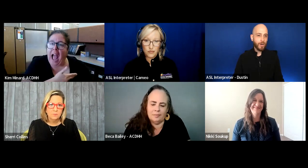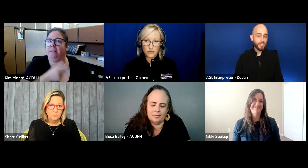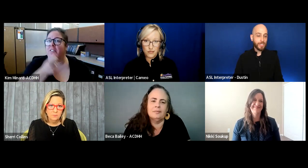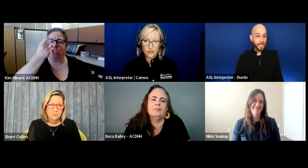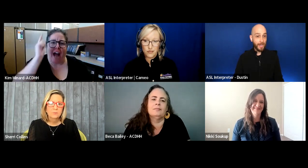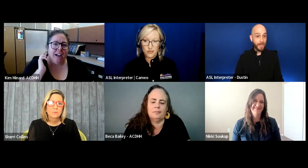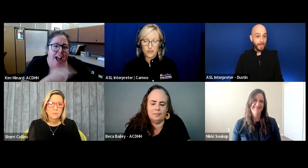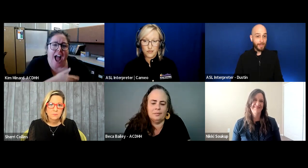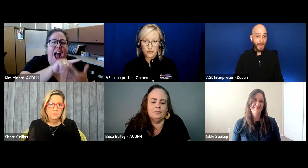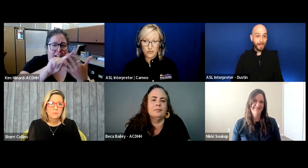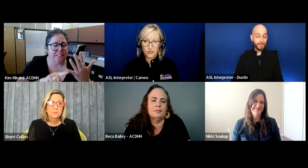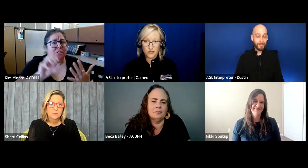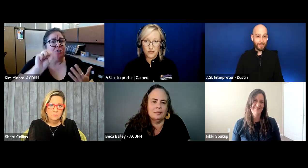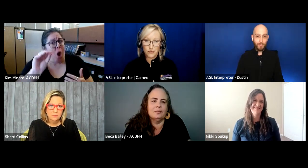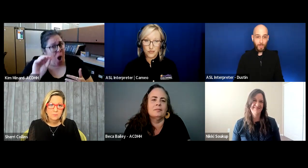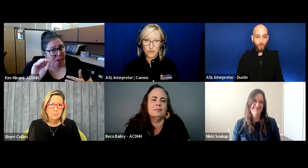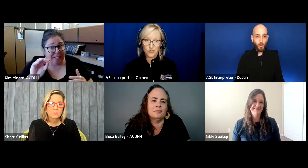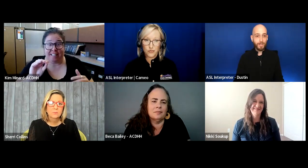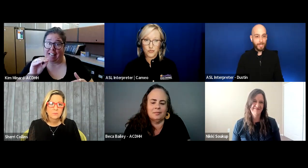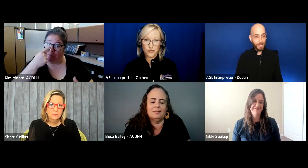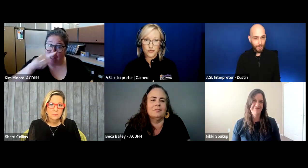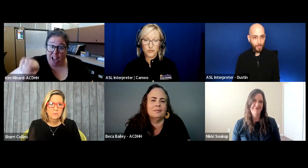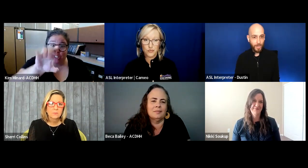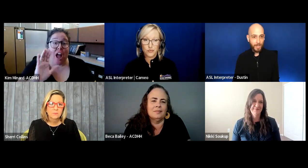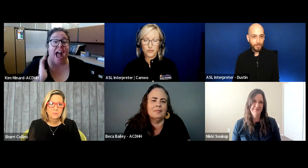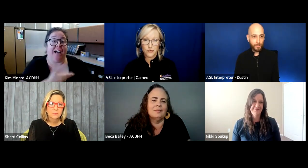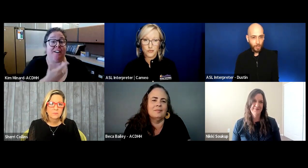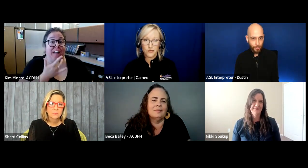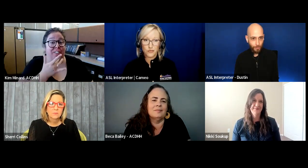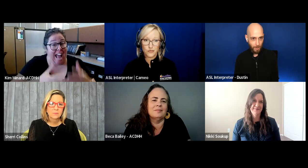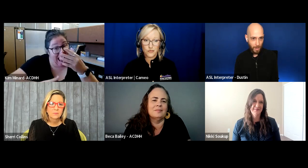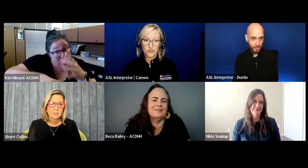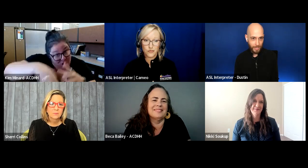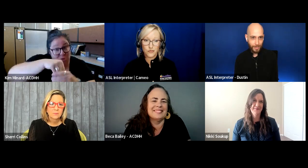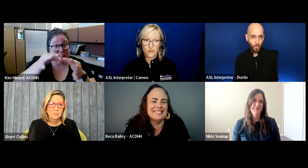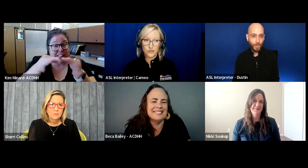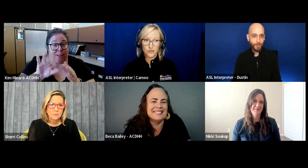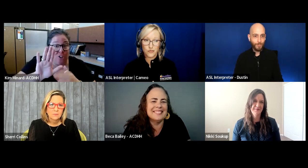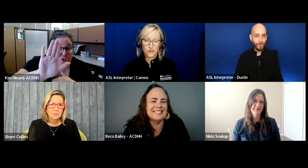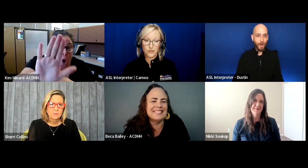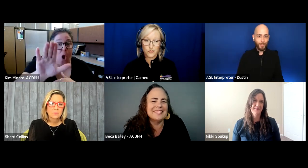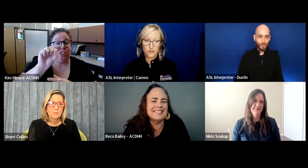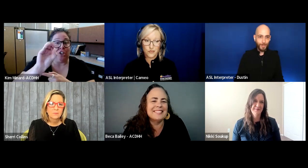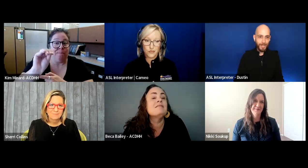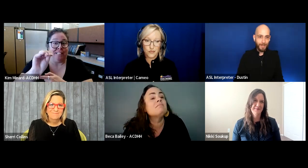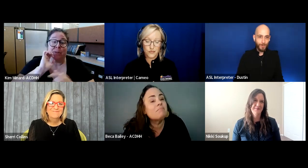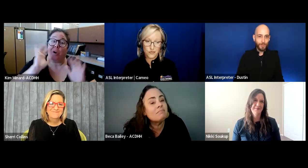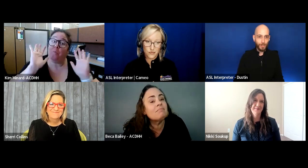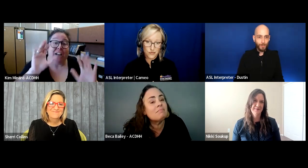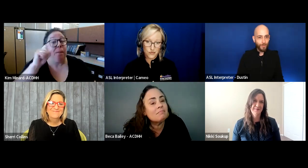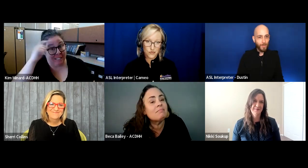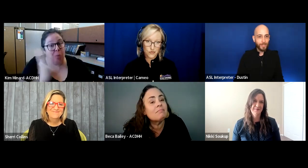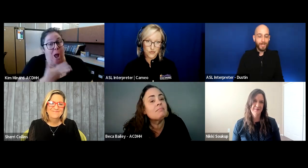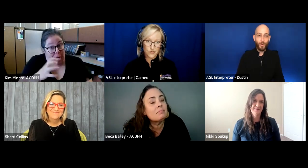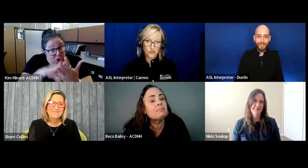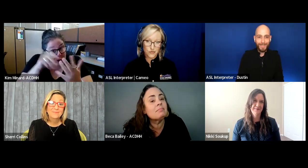we are seeing that deaf people want the hearing community to learn from us. It's a wonderful opportunity for